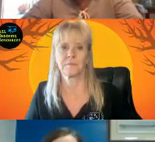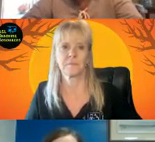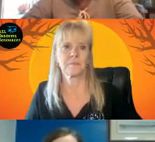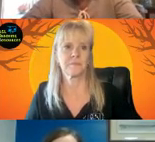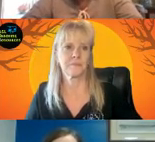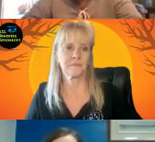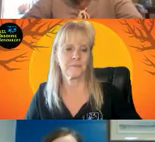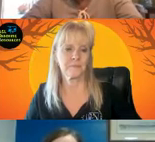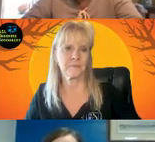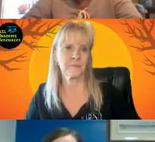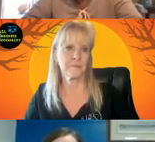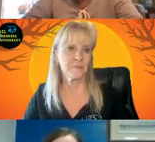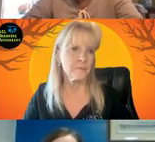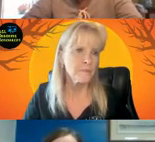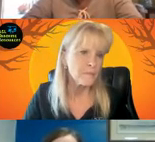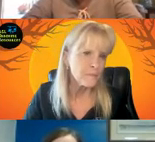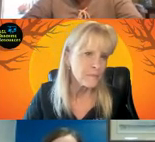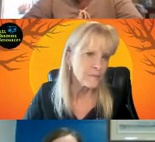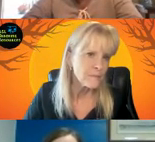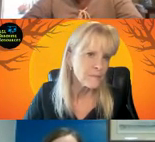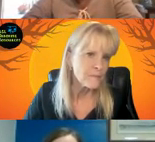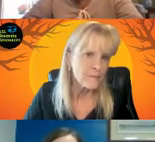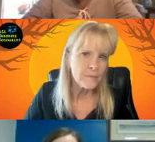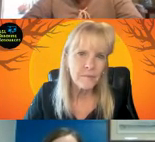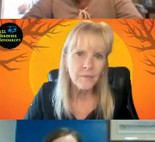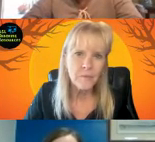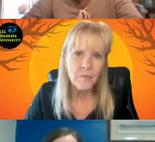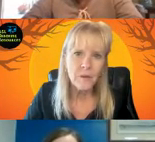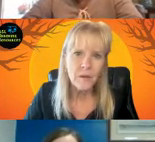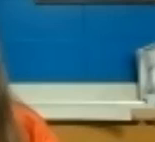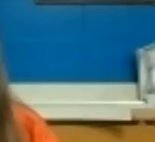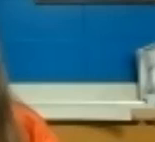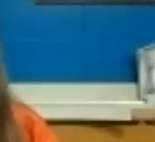At ASL Teaching Resources, you just click.